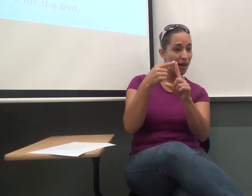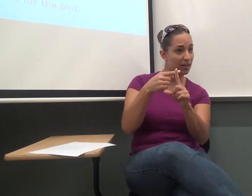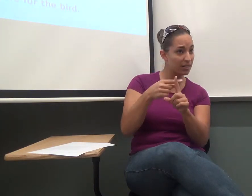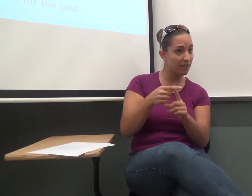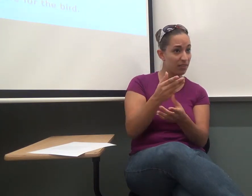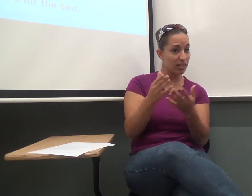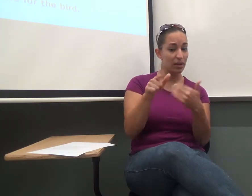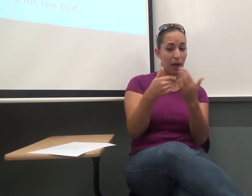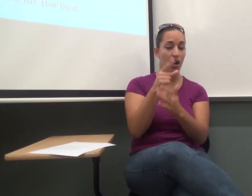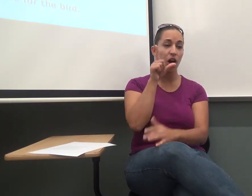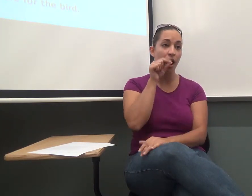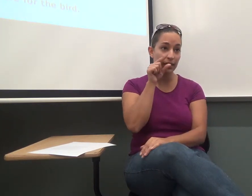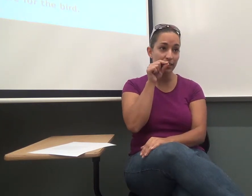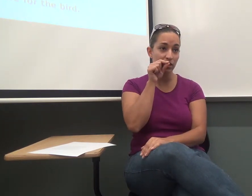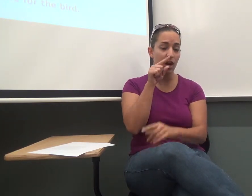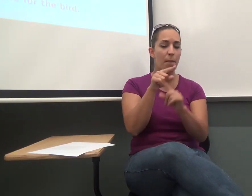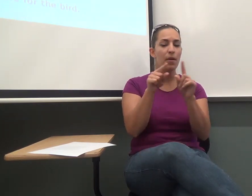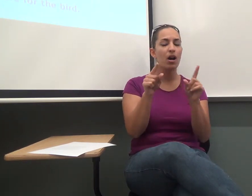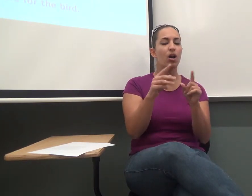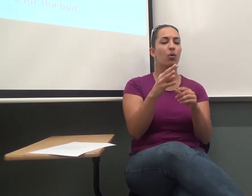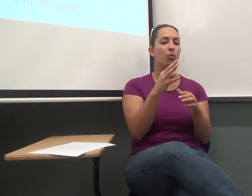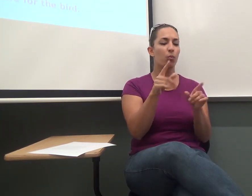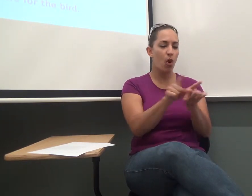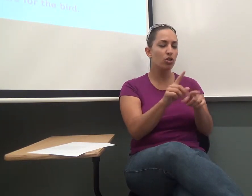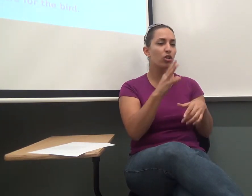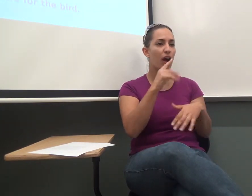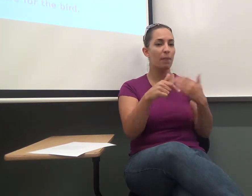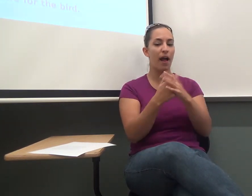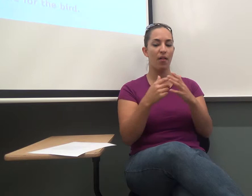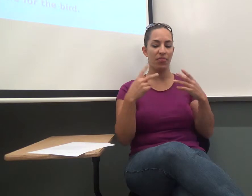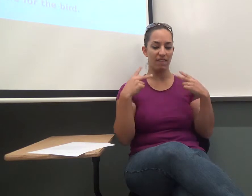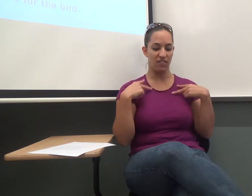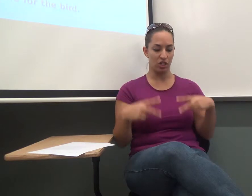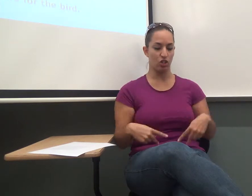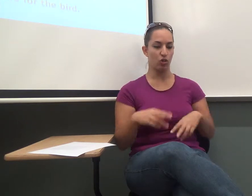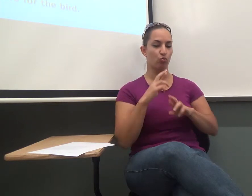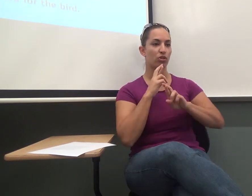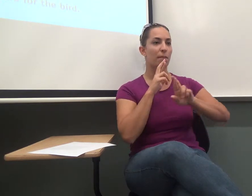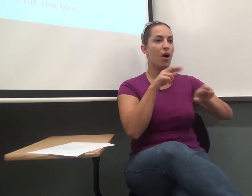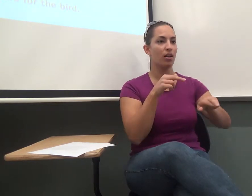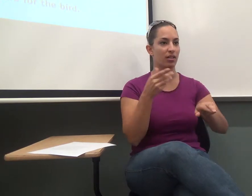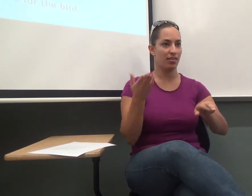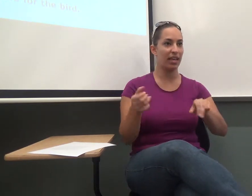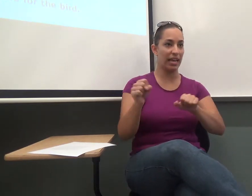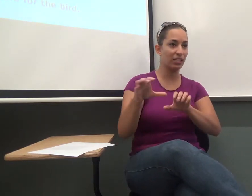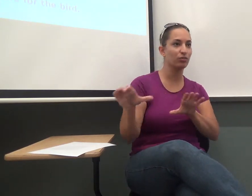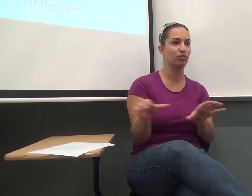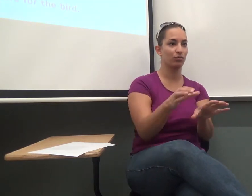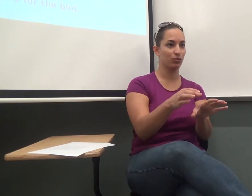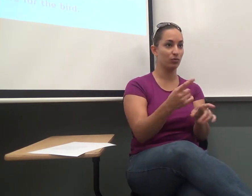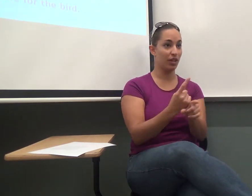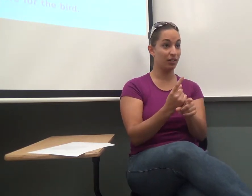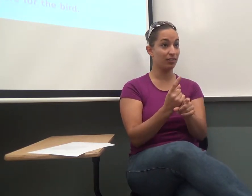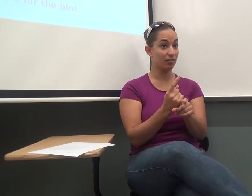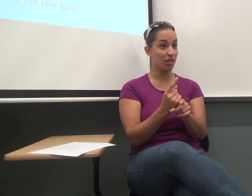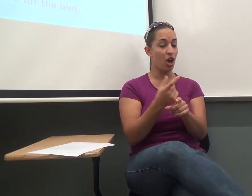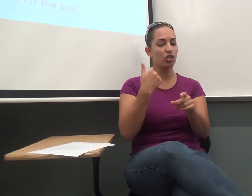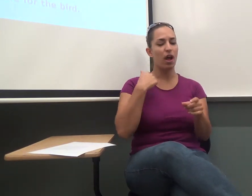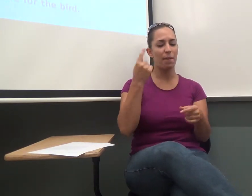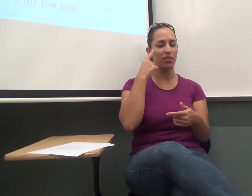but we're talking about the physical responses that they are able to give. Are we not? So when I start thinking about my overall topic